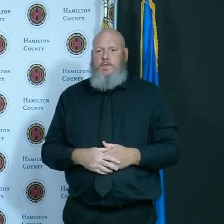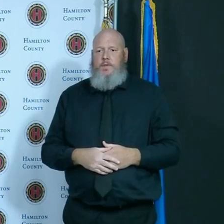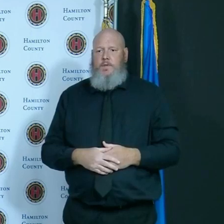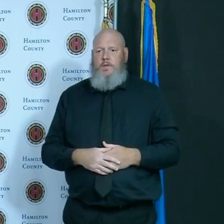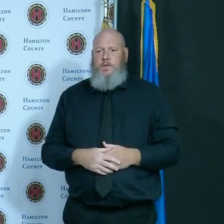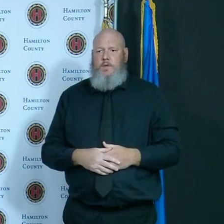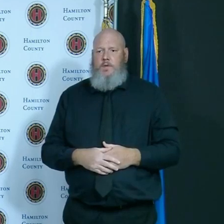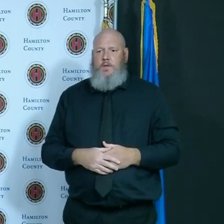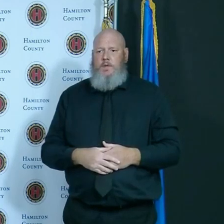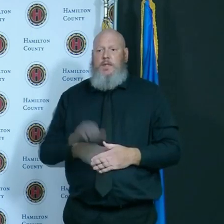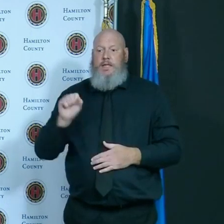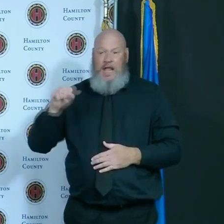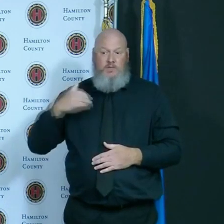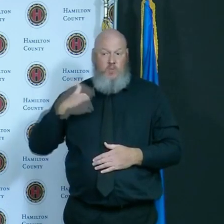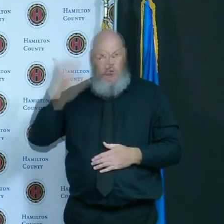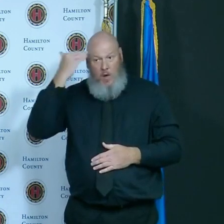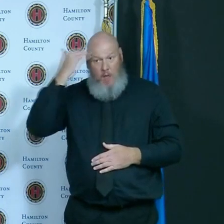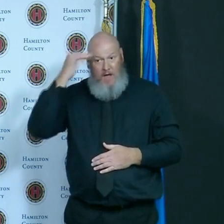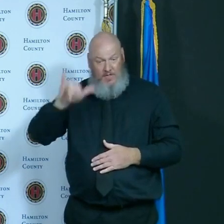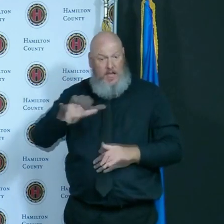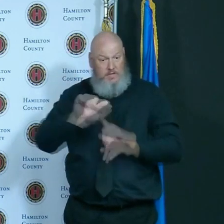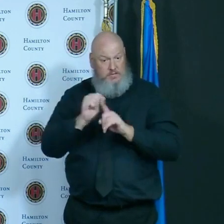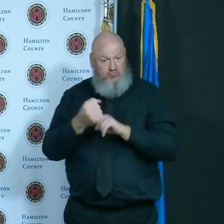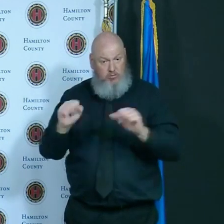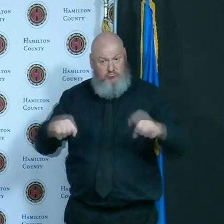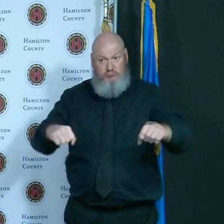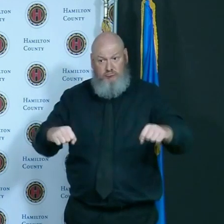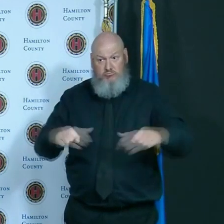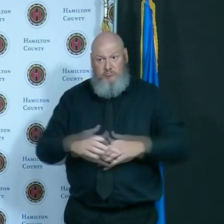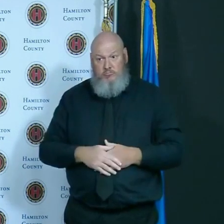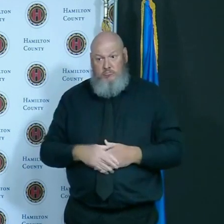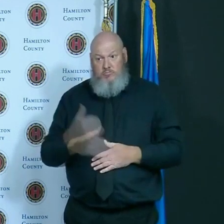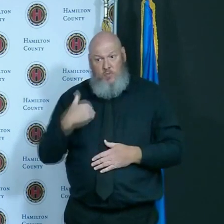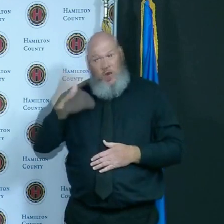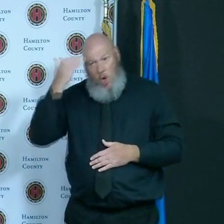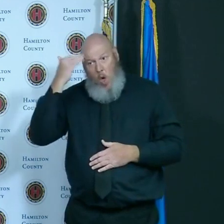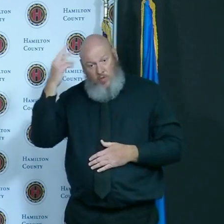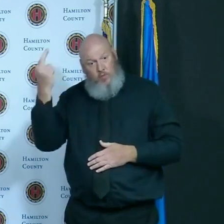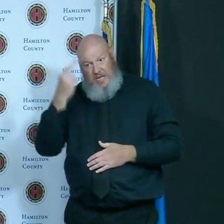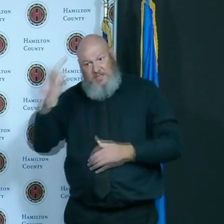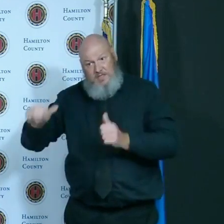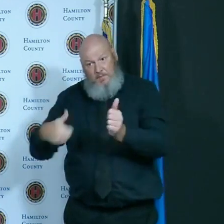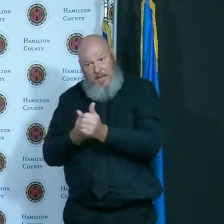Yes, we are aware of it, and we know that it's caused by the